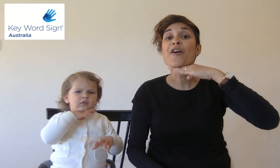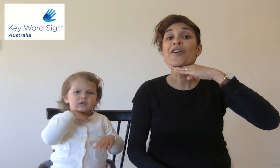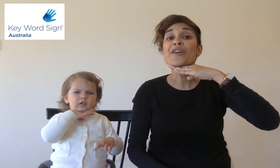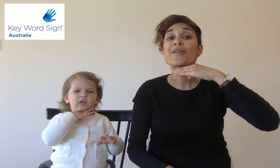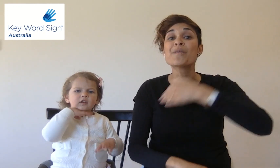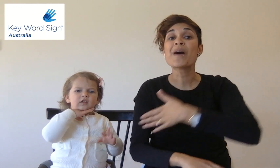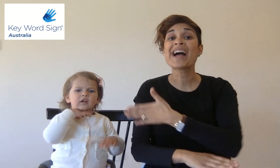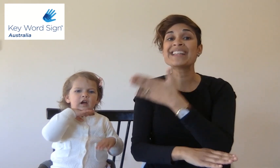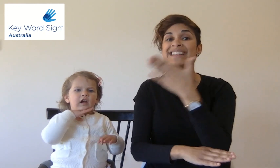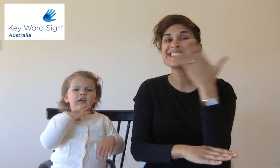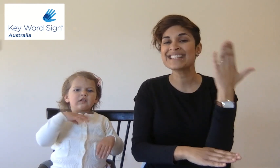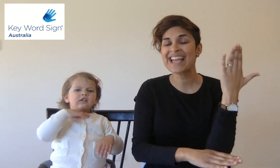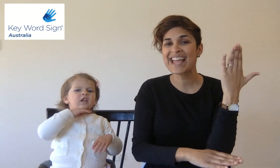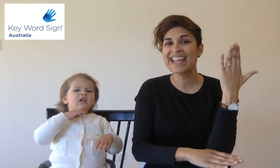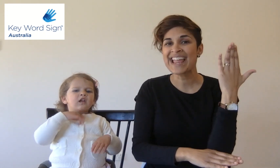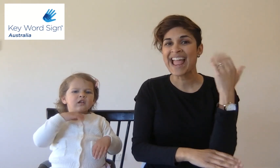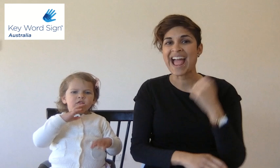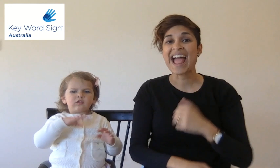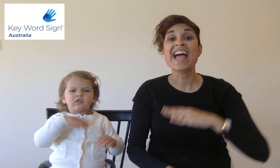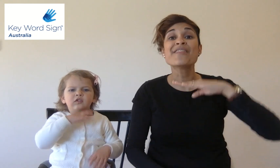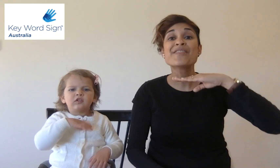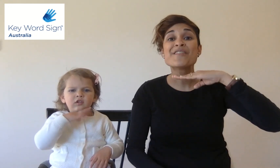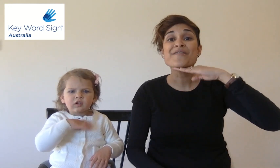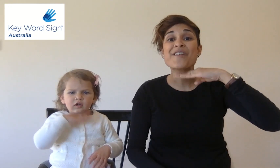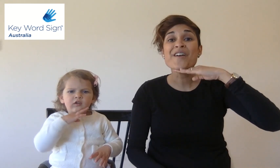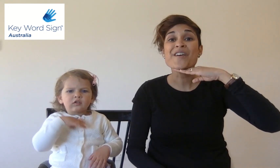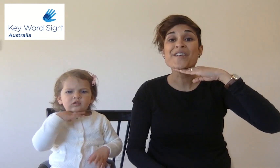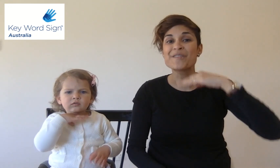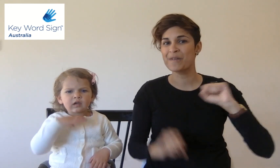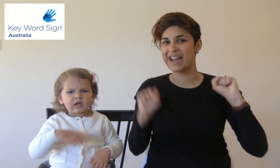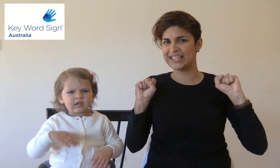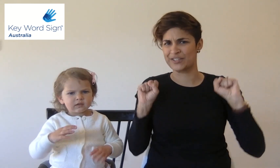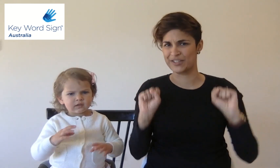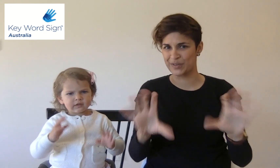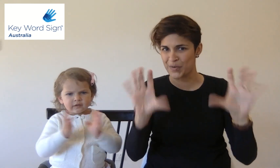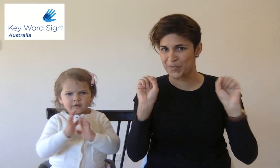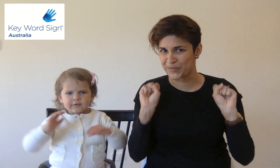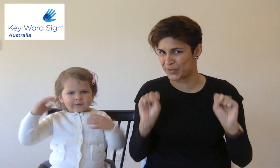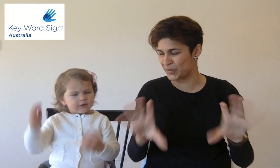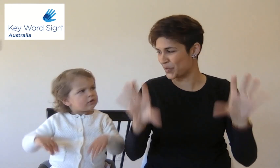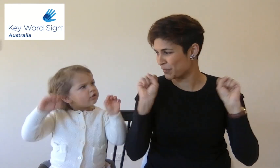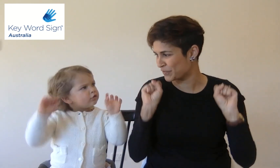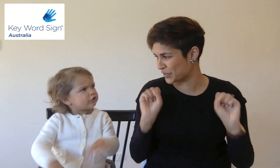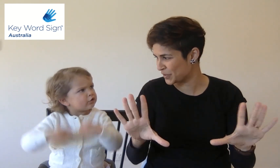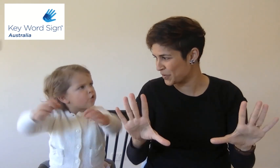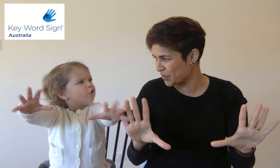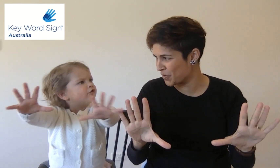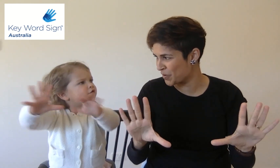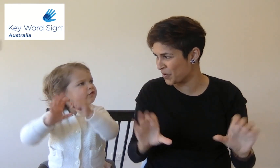frog one day, and the frog went de gloomp, de gloomp, de gloomp.